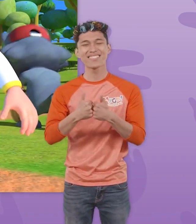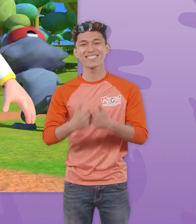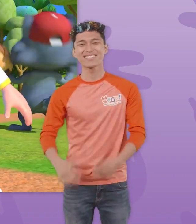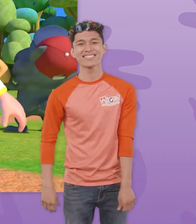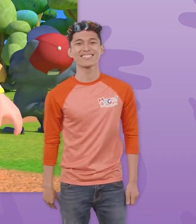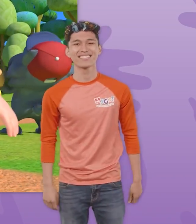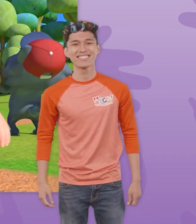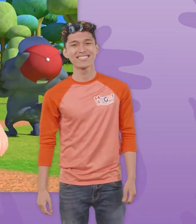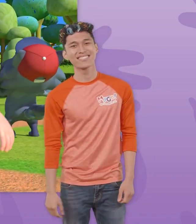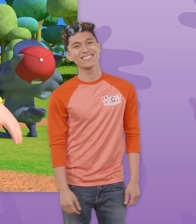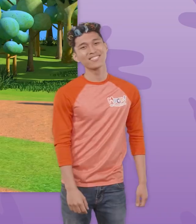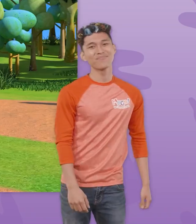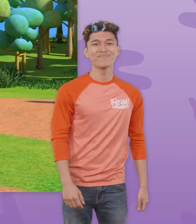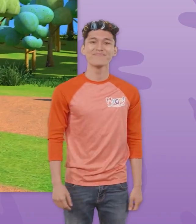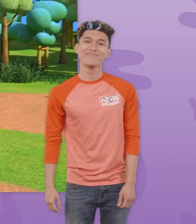game